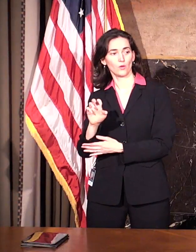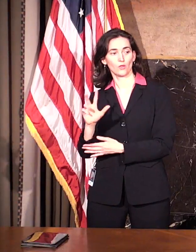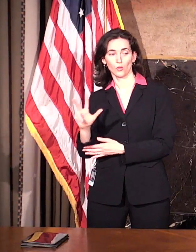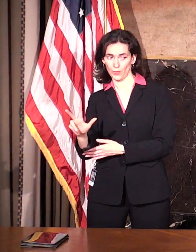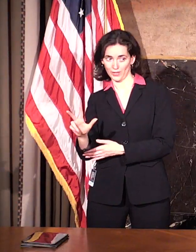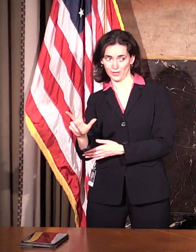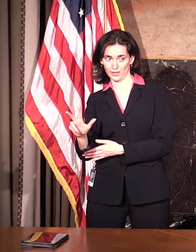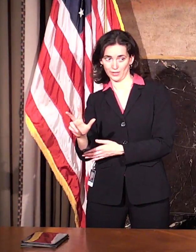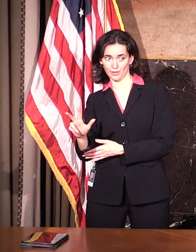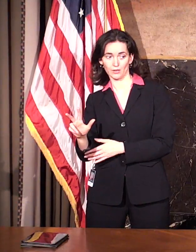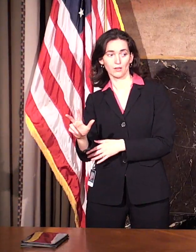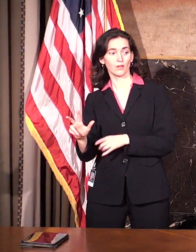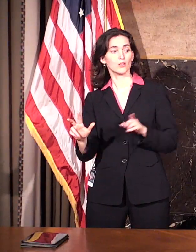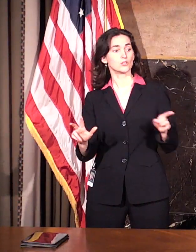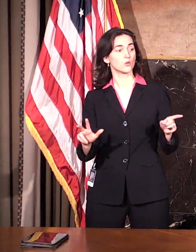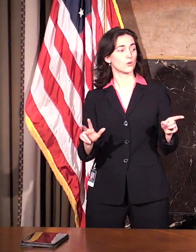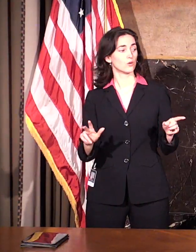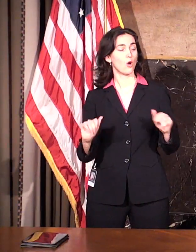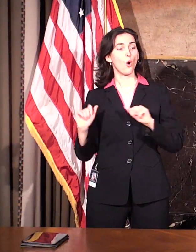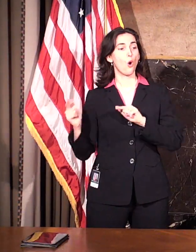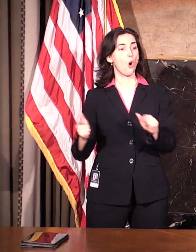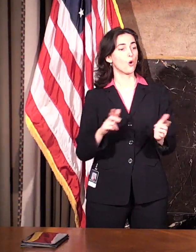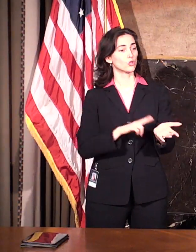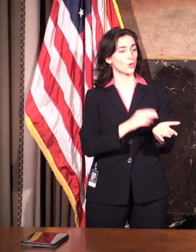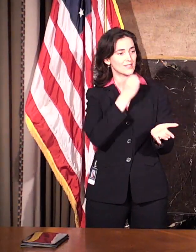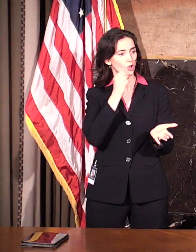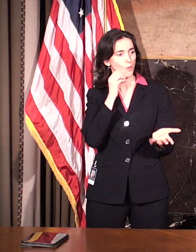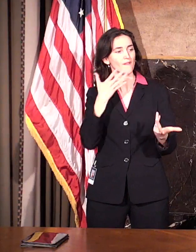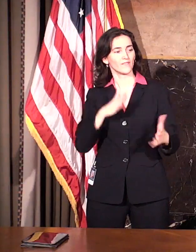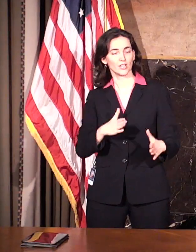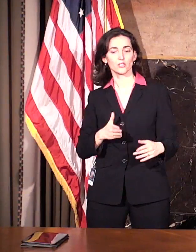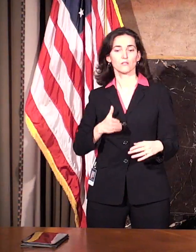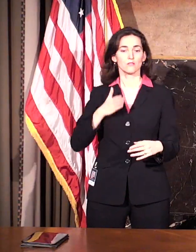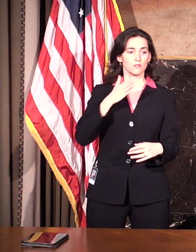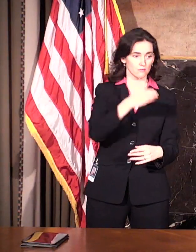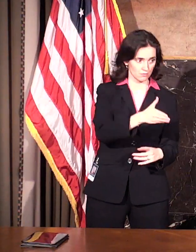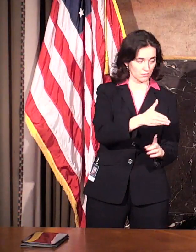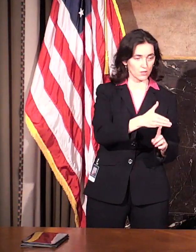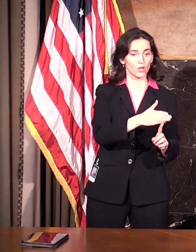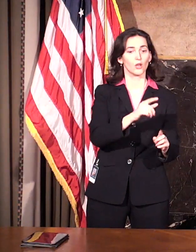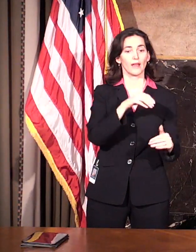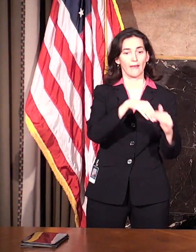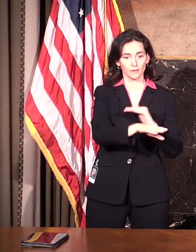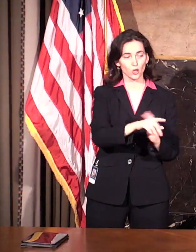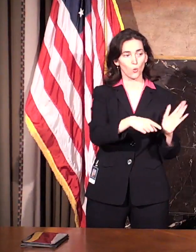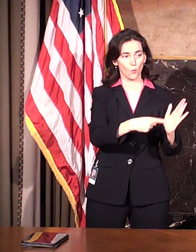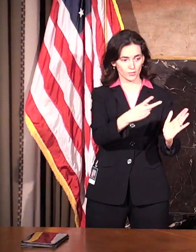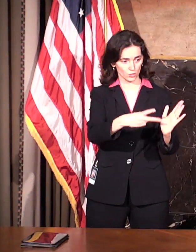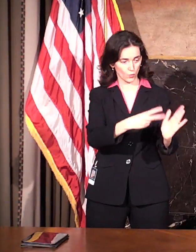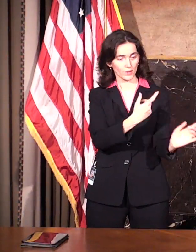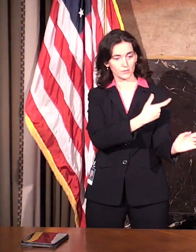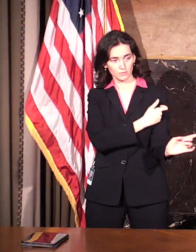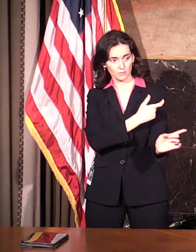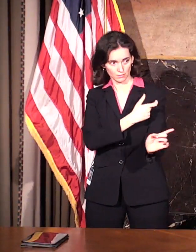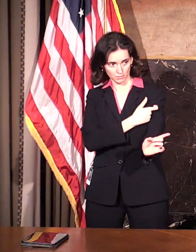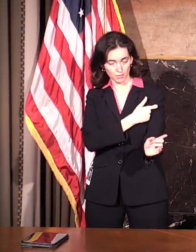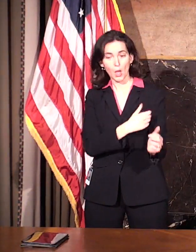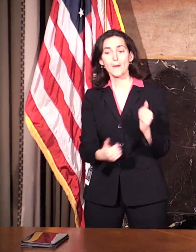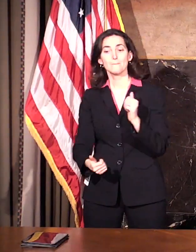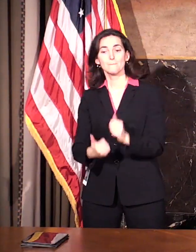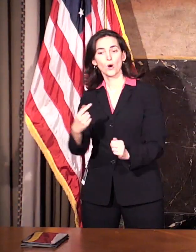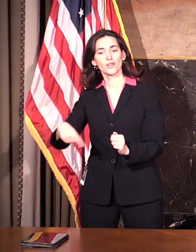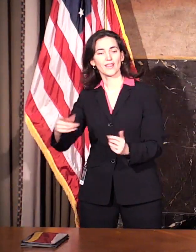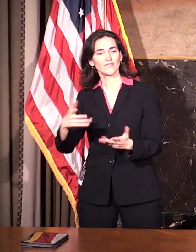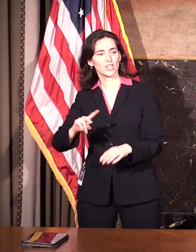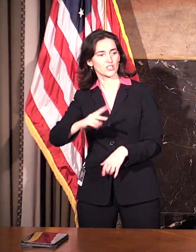21,603. 100% of the nursing homes have now completed their first round visit, and the majority of them have completed their second round as